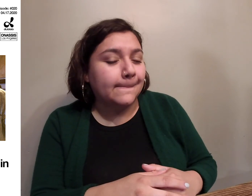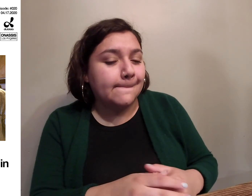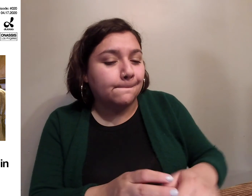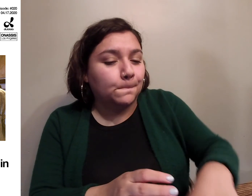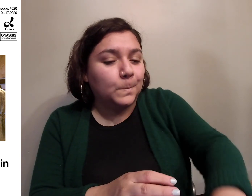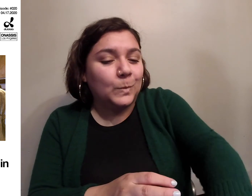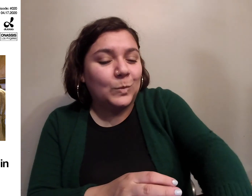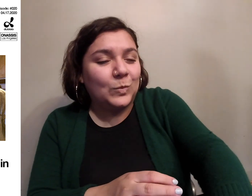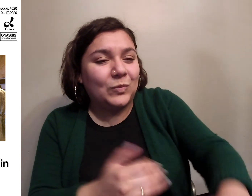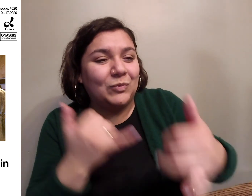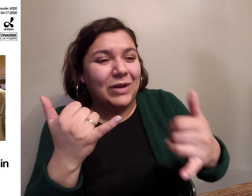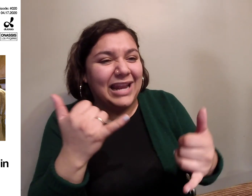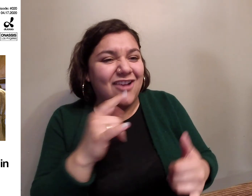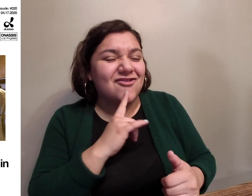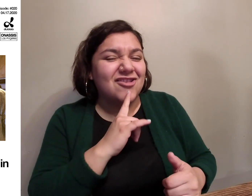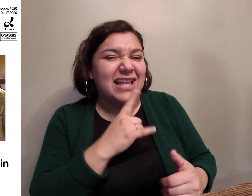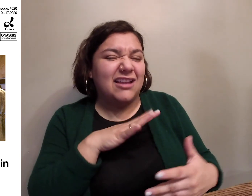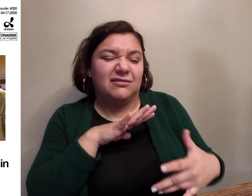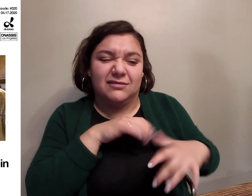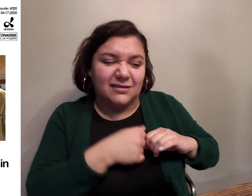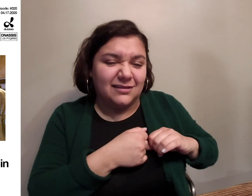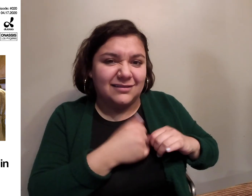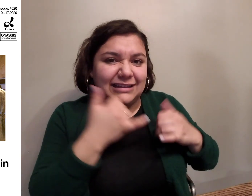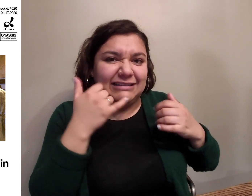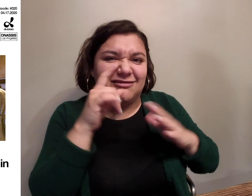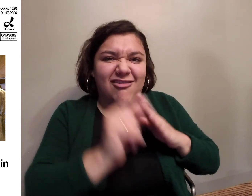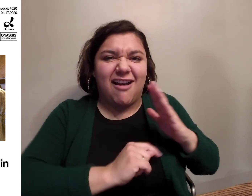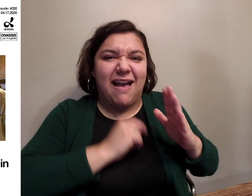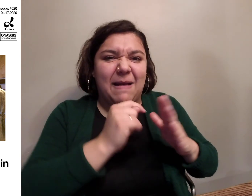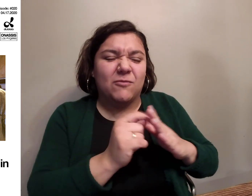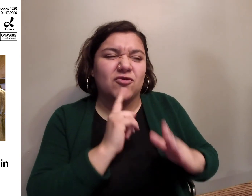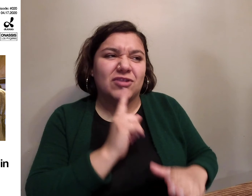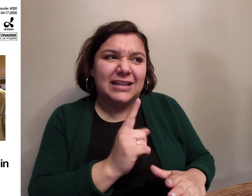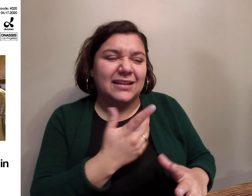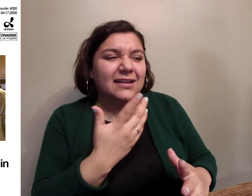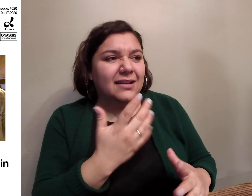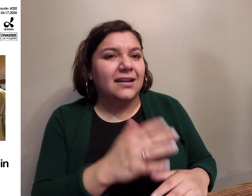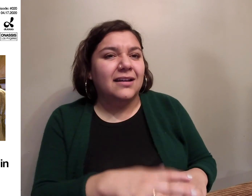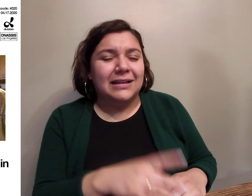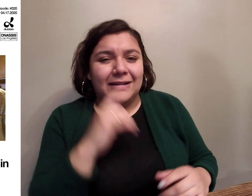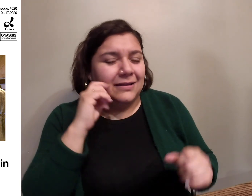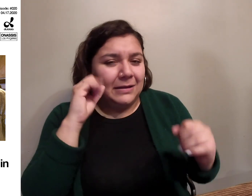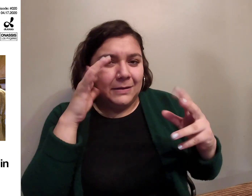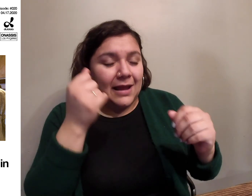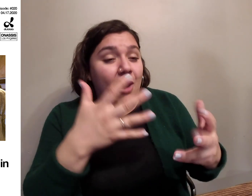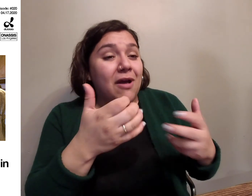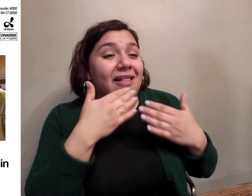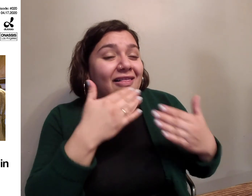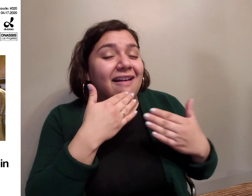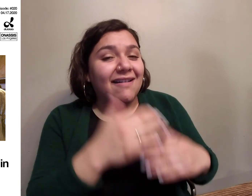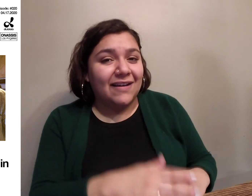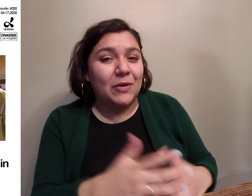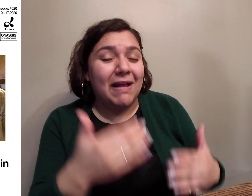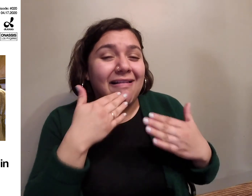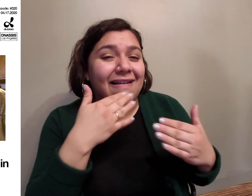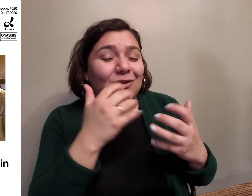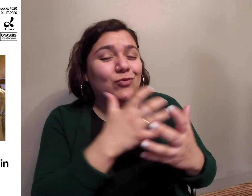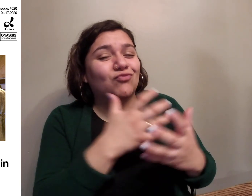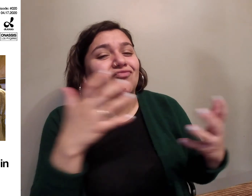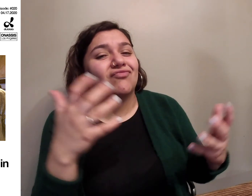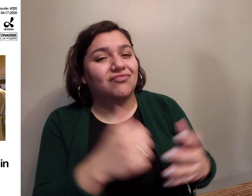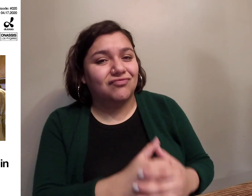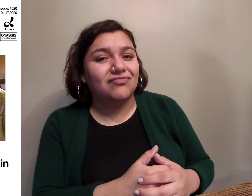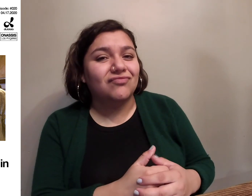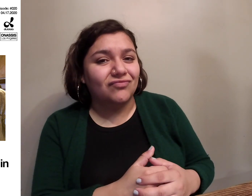grief we're living through, is really a balm. And I want to thank you. I want to thank you so much for taking my